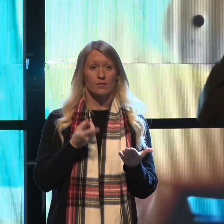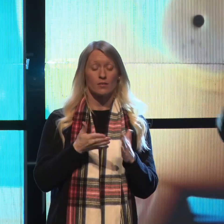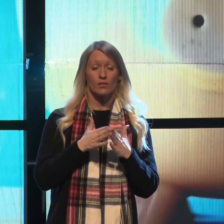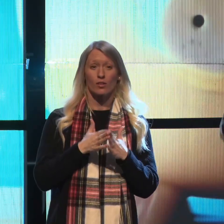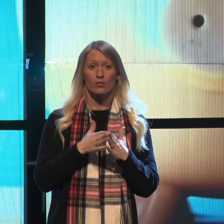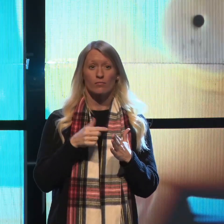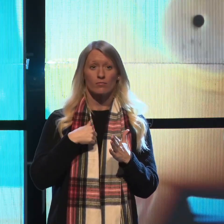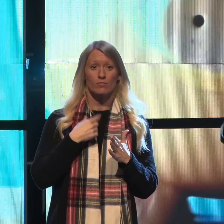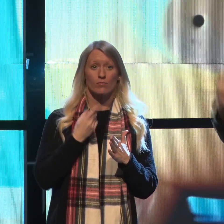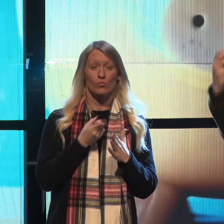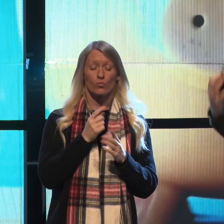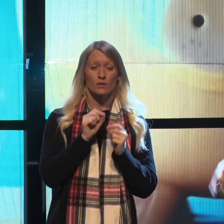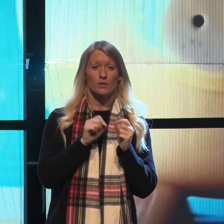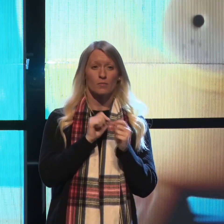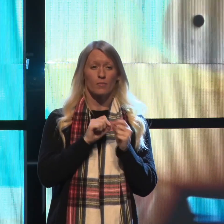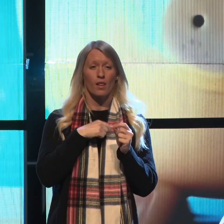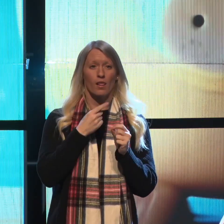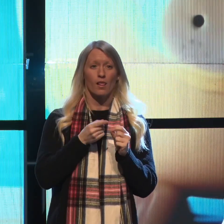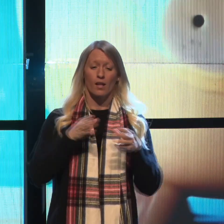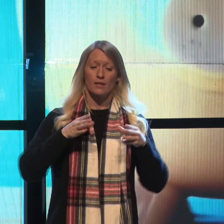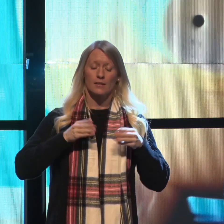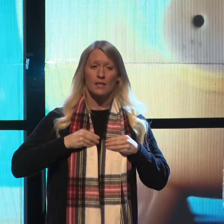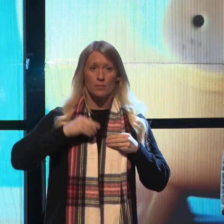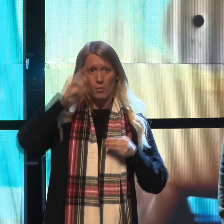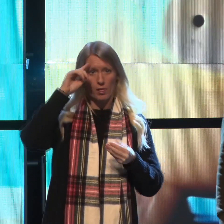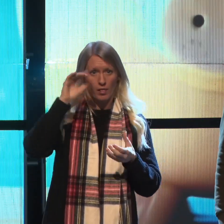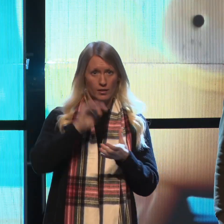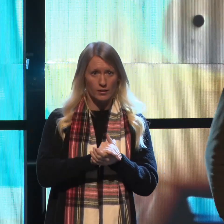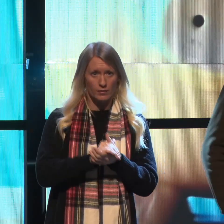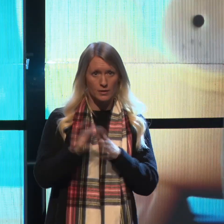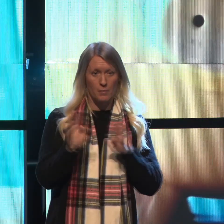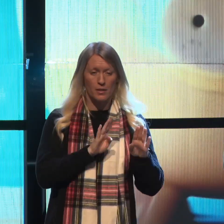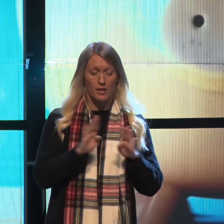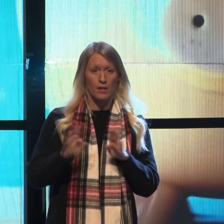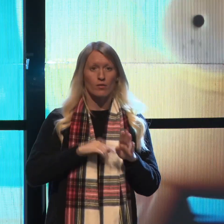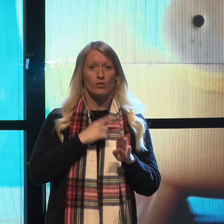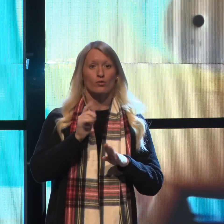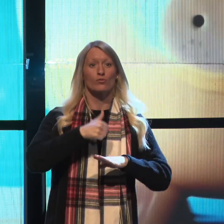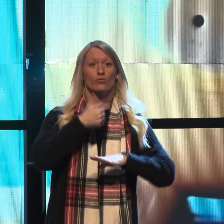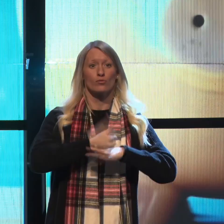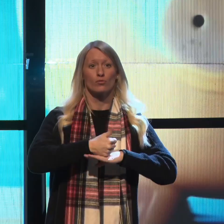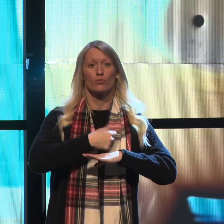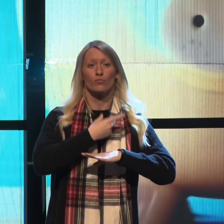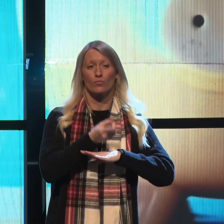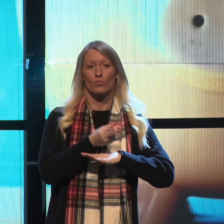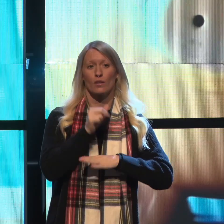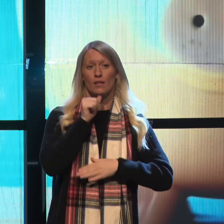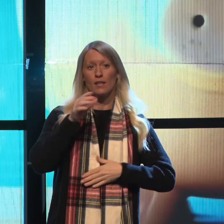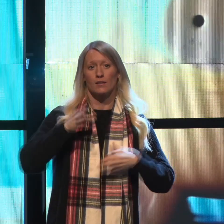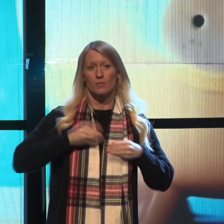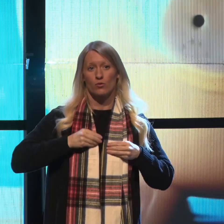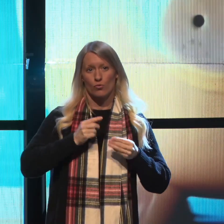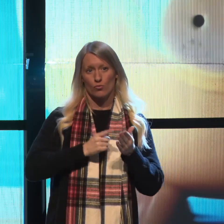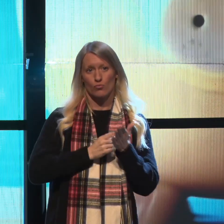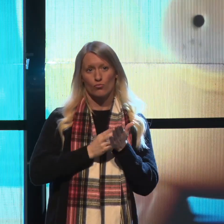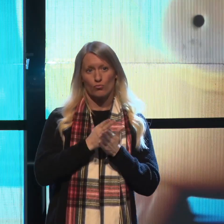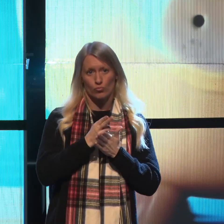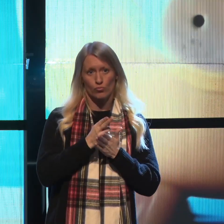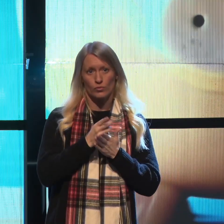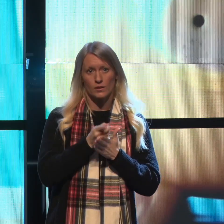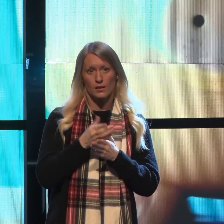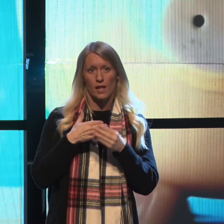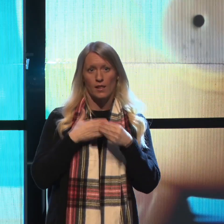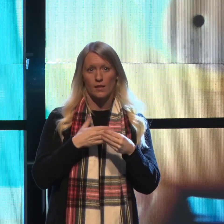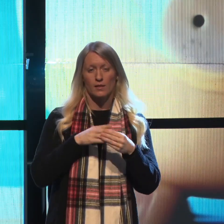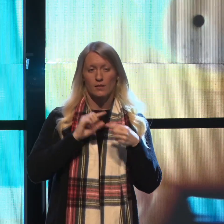it because acceptable beliefs and behaviors create unacceptable truths that lead to suffering and destroy peace